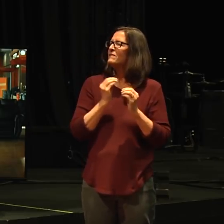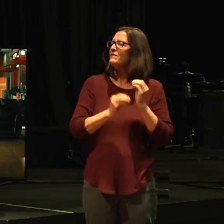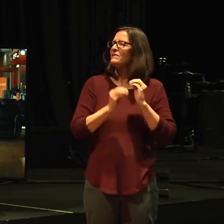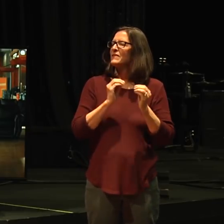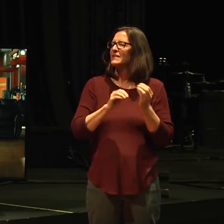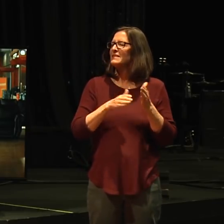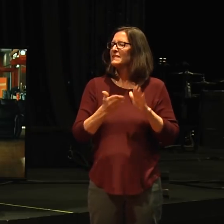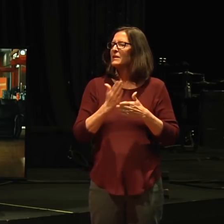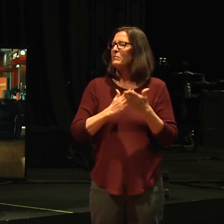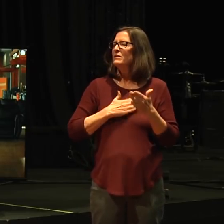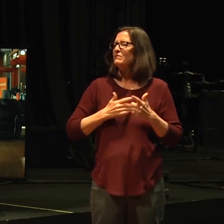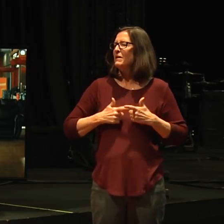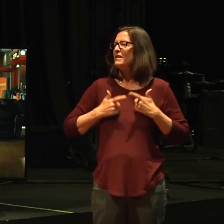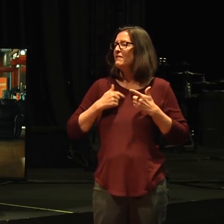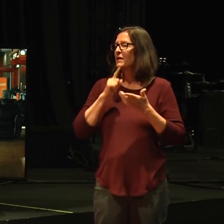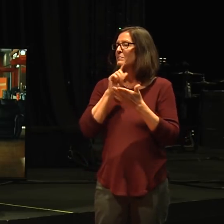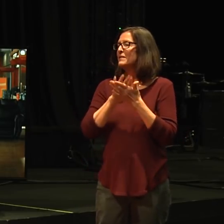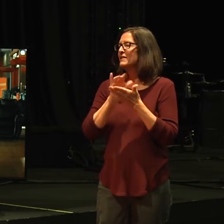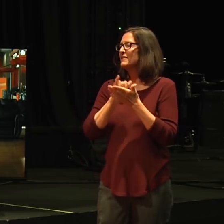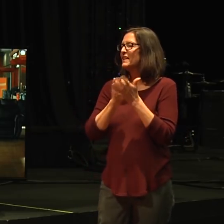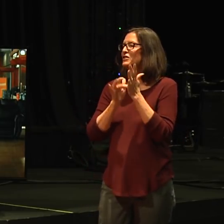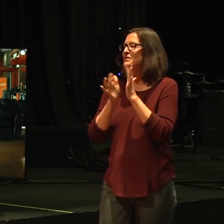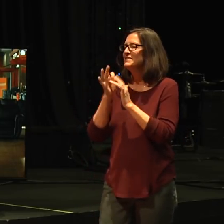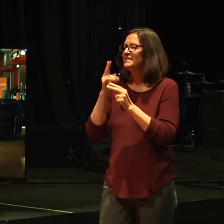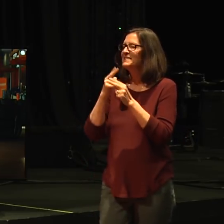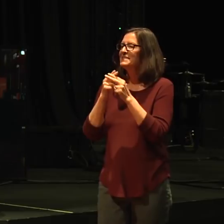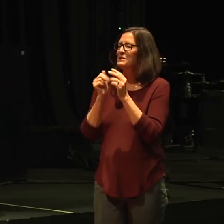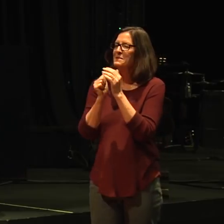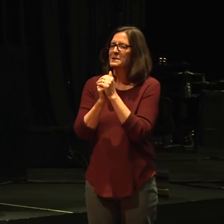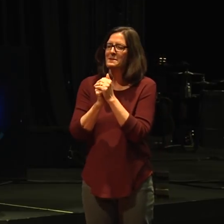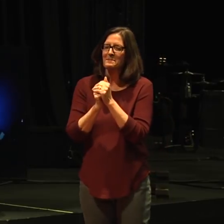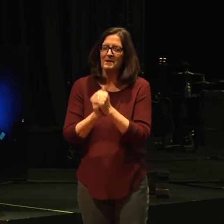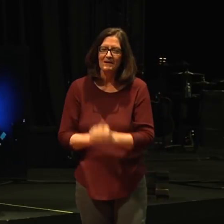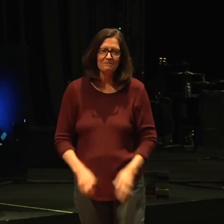that. In Jesus' name I pray. Amen.